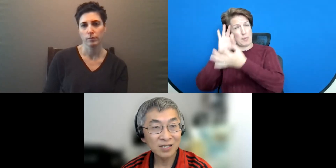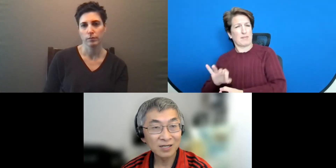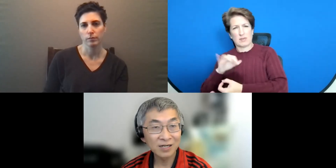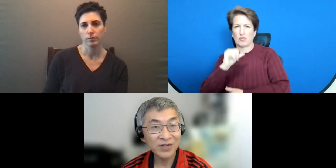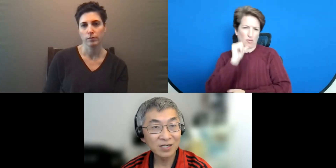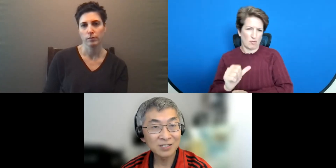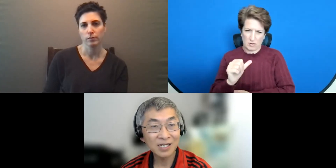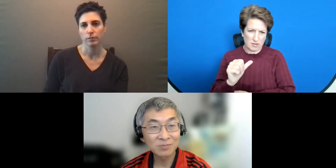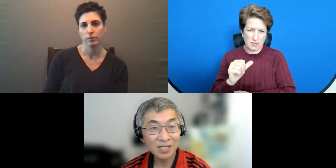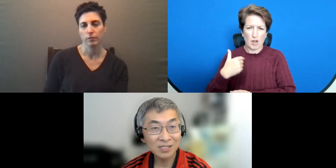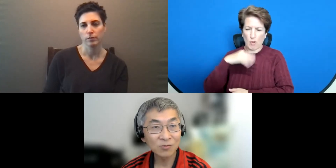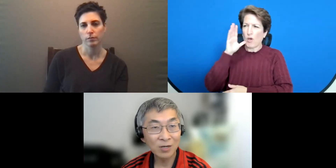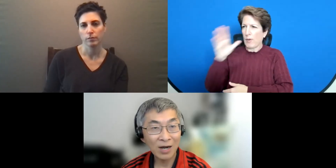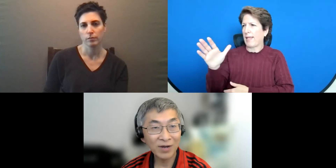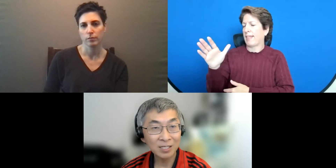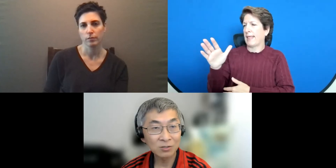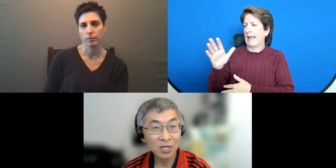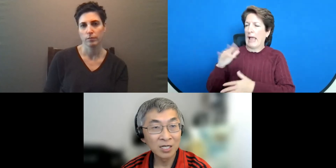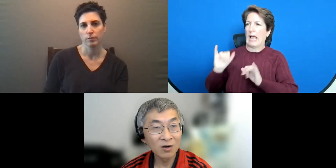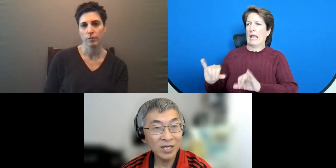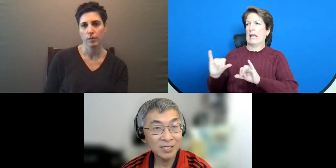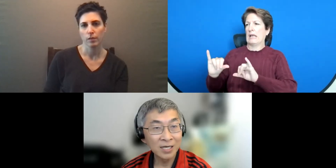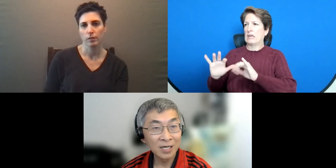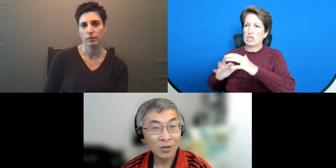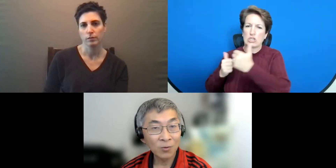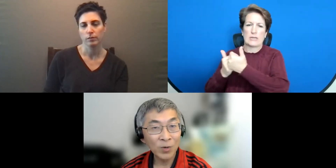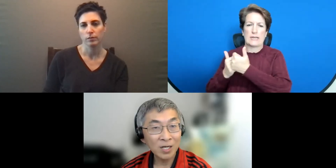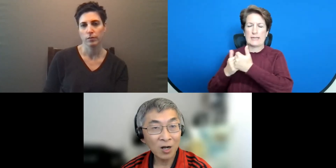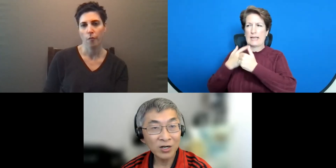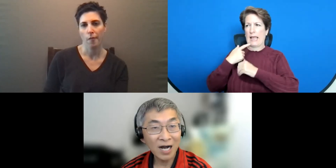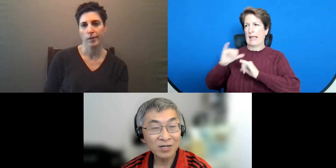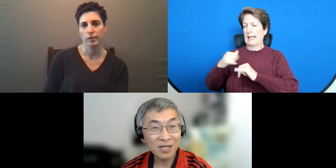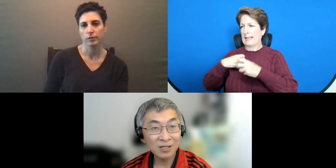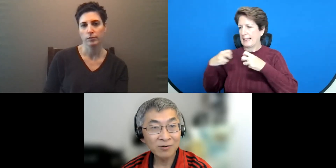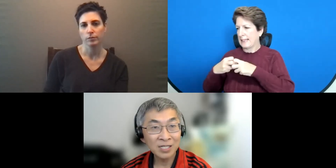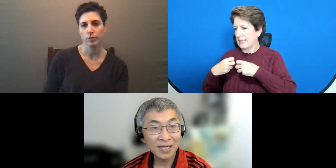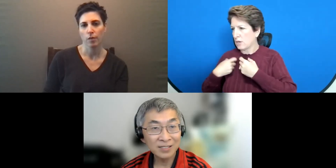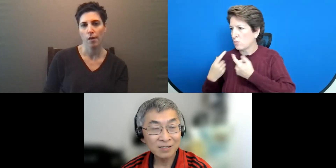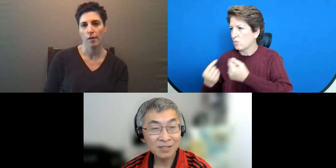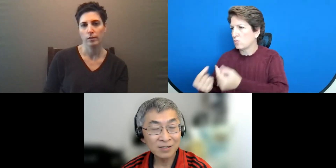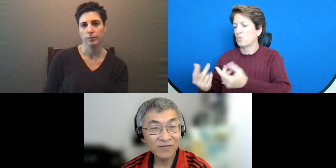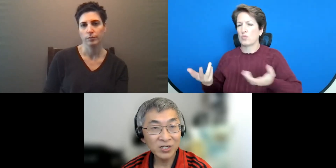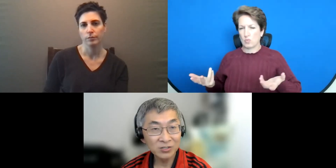challenges and difficult circumstances that we run into, knowing when going outside